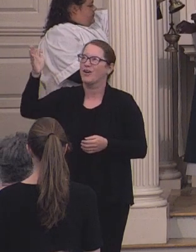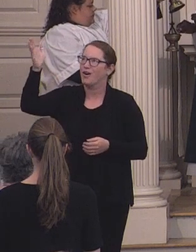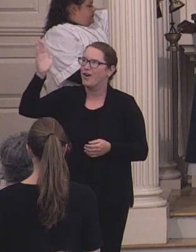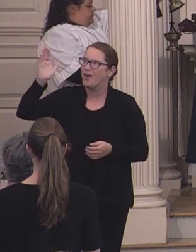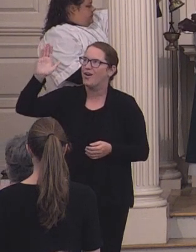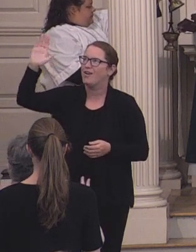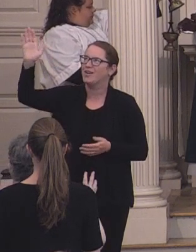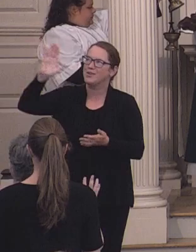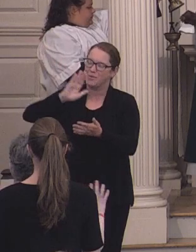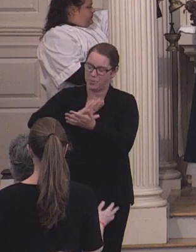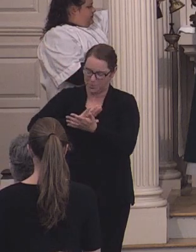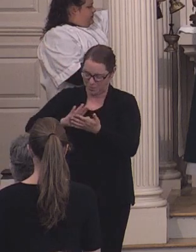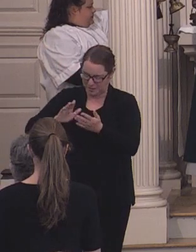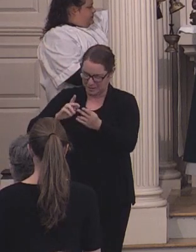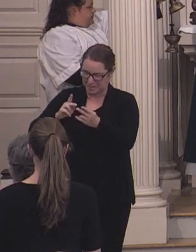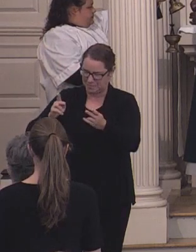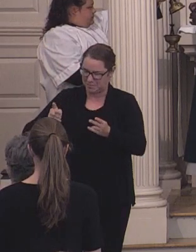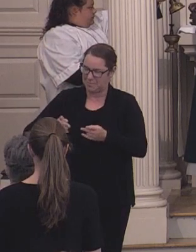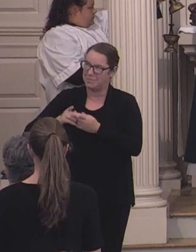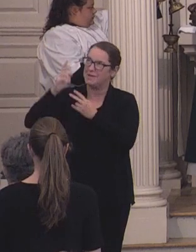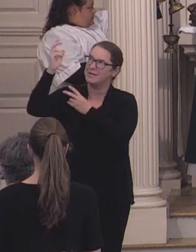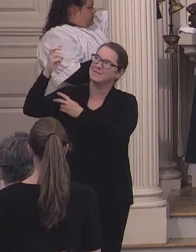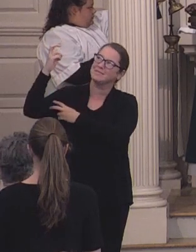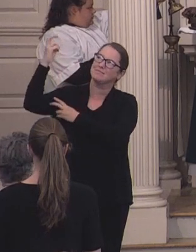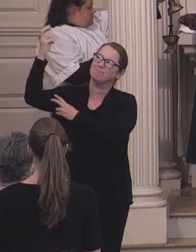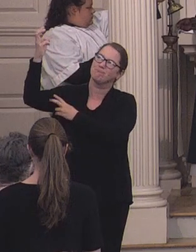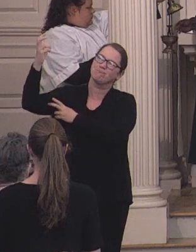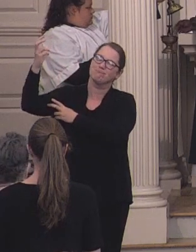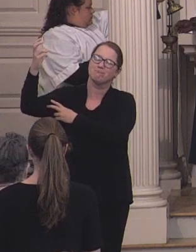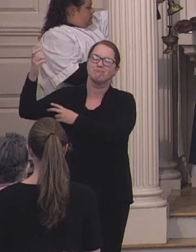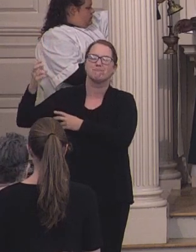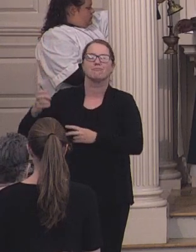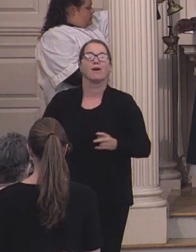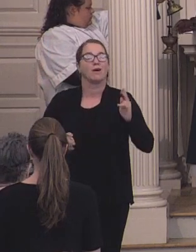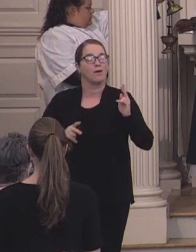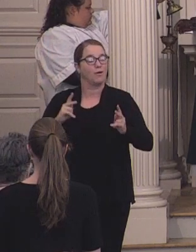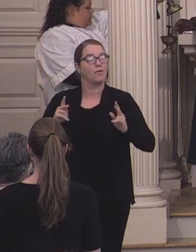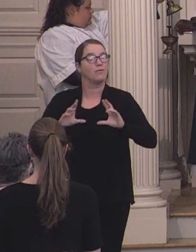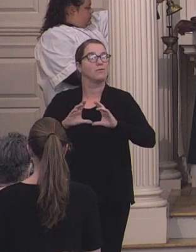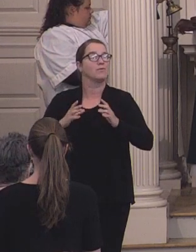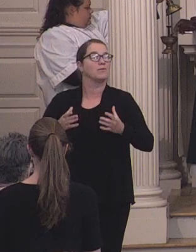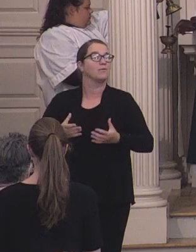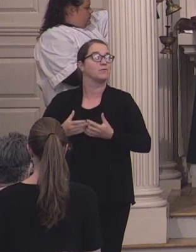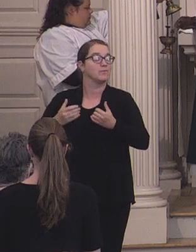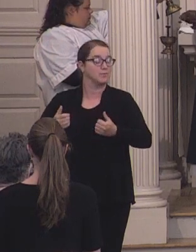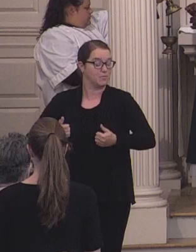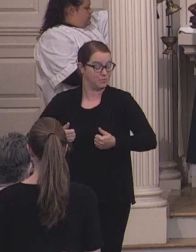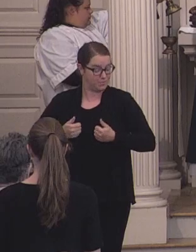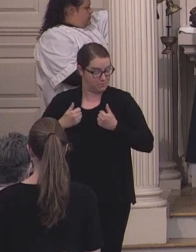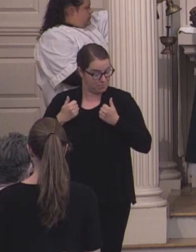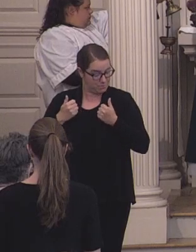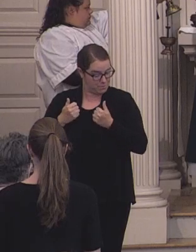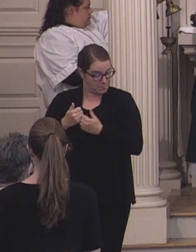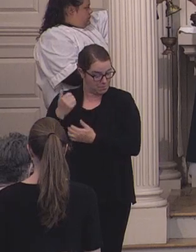God is in his holy place, God who